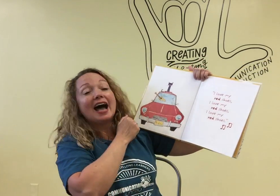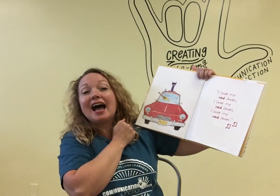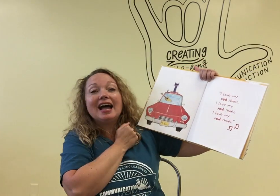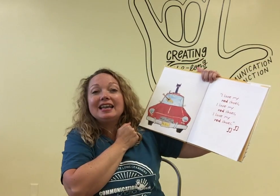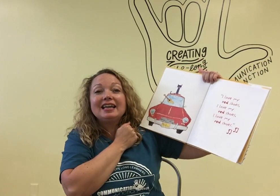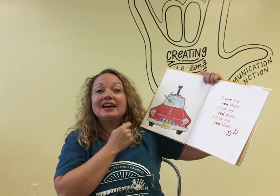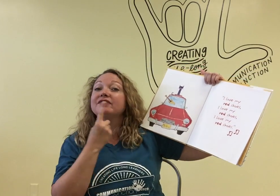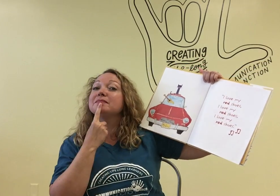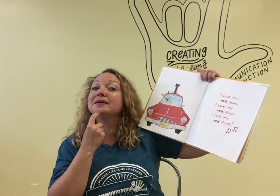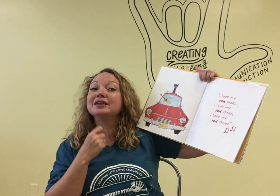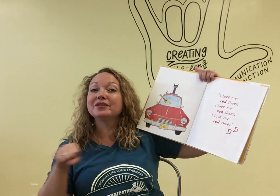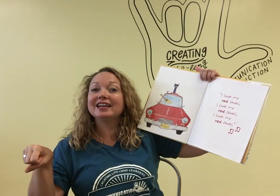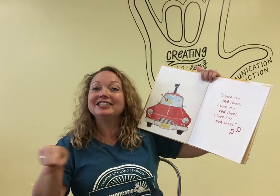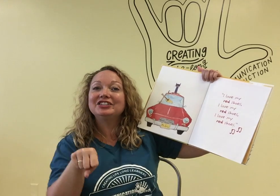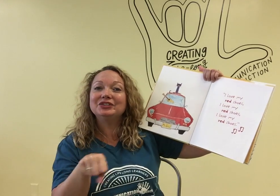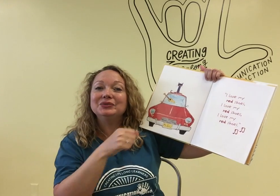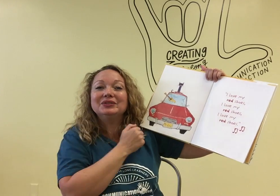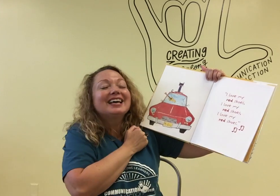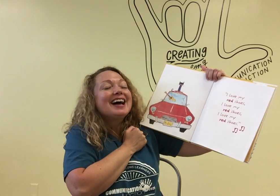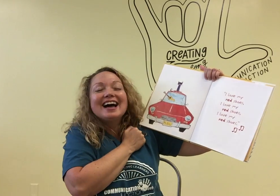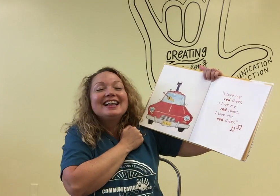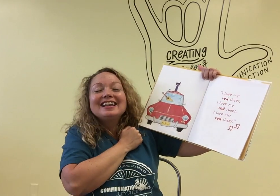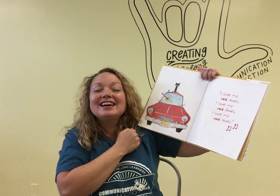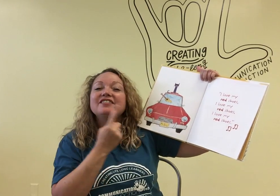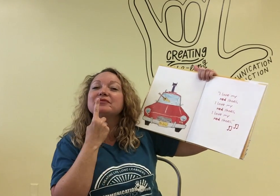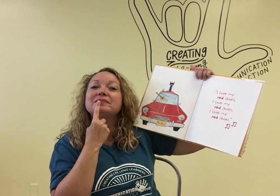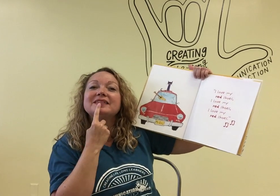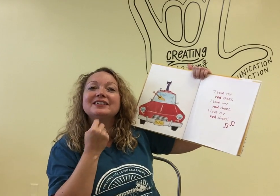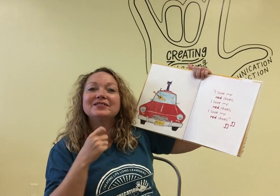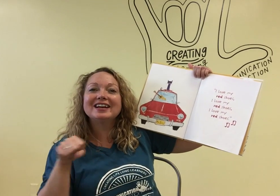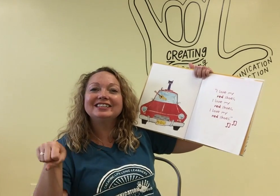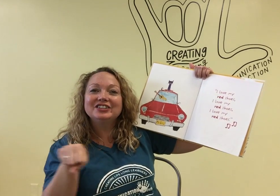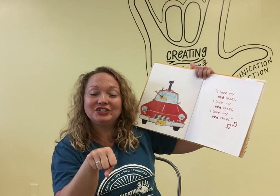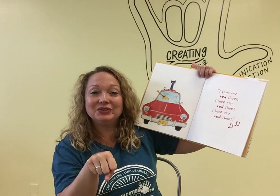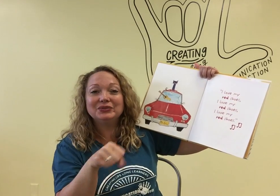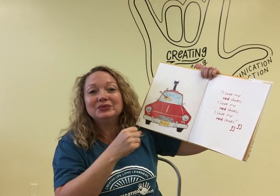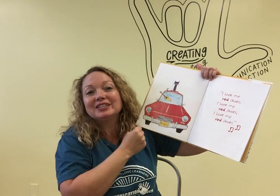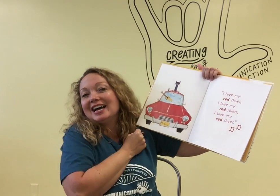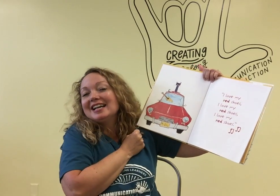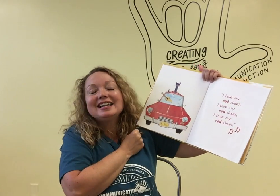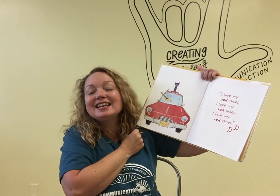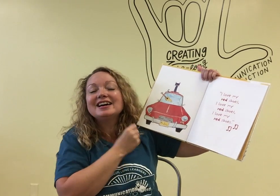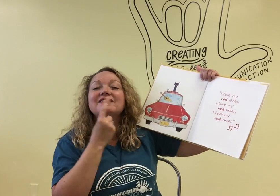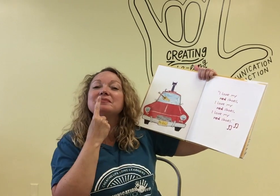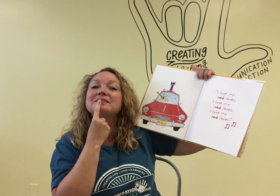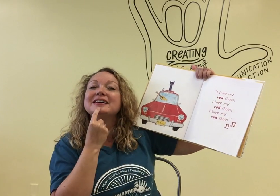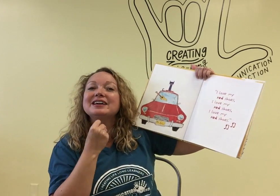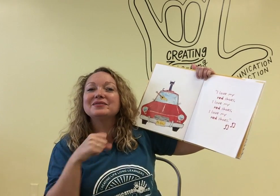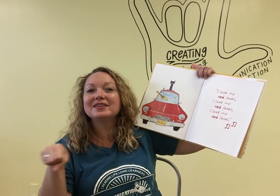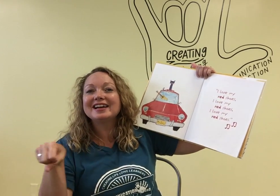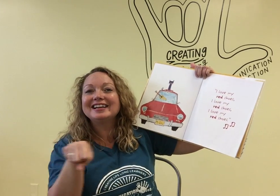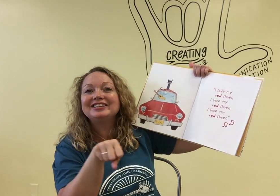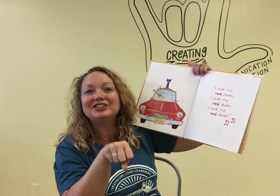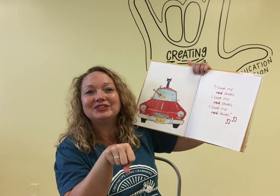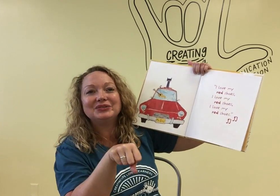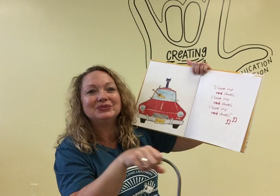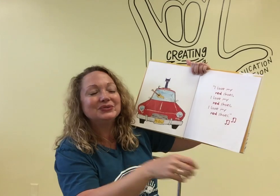I love my red shoes. I love my red shoes. I love my red